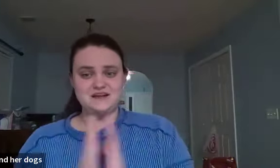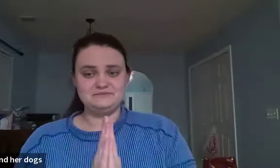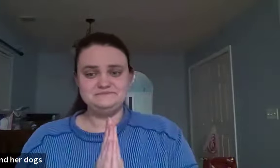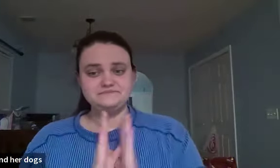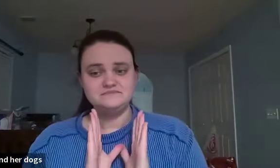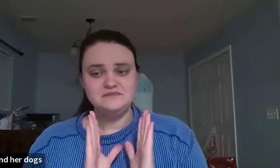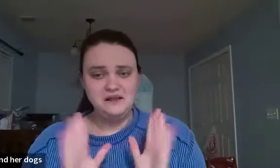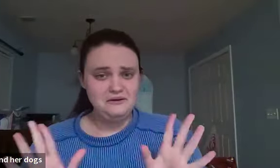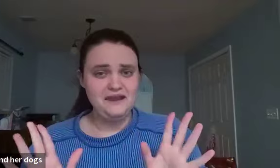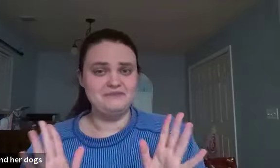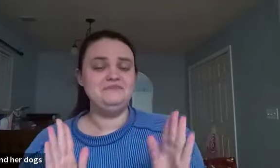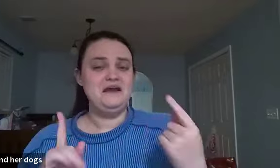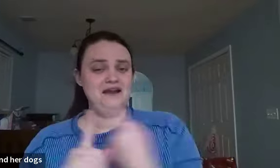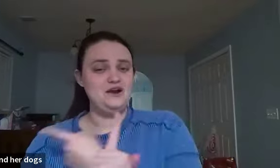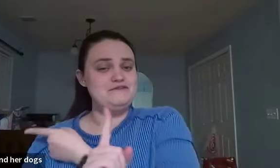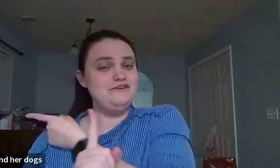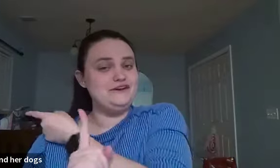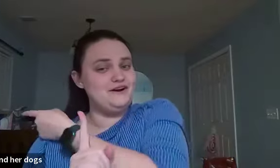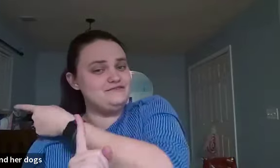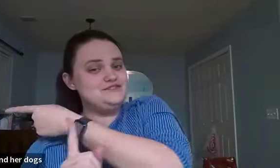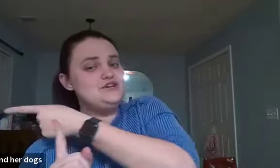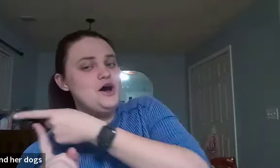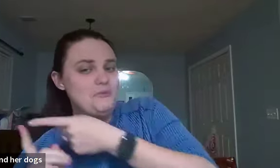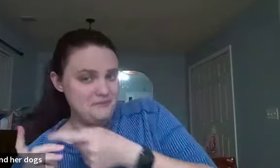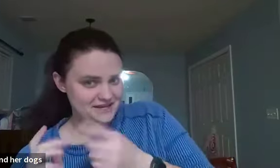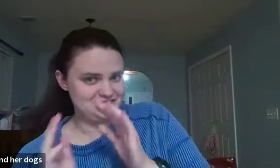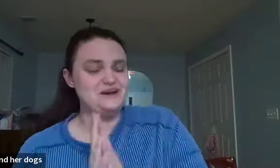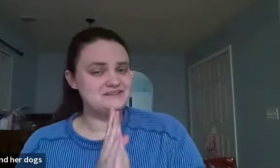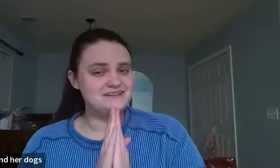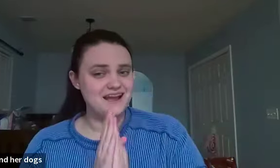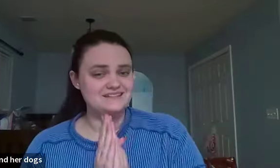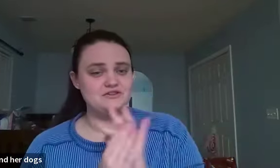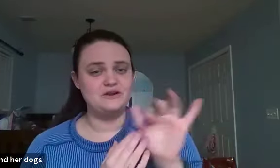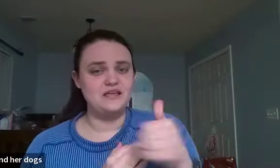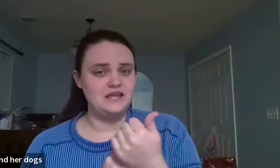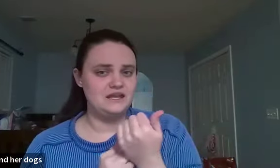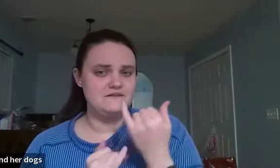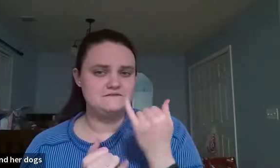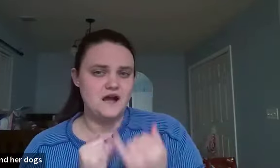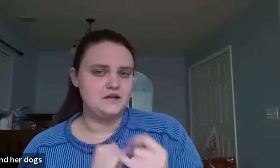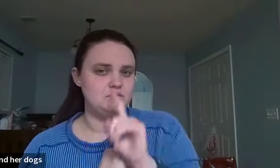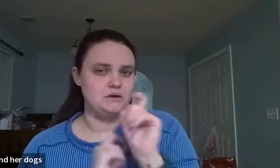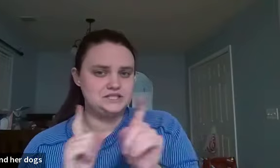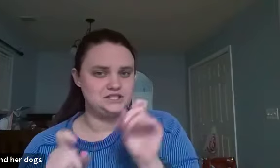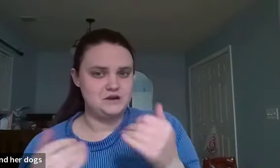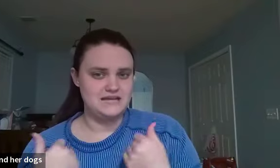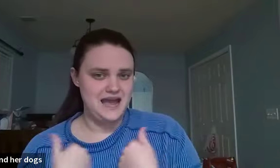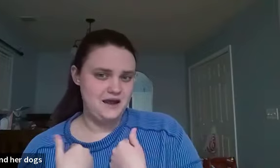So, okay. I know we veered off so much, but I was going to ask, are there any final questions you guys